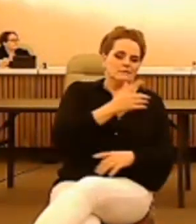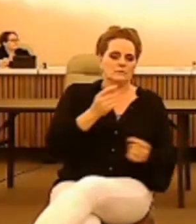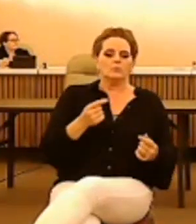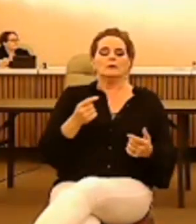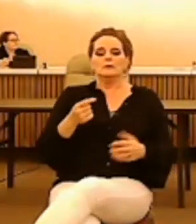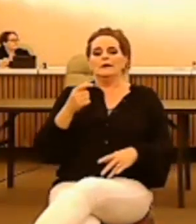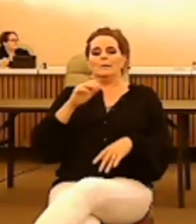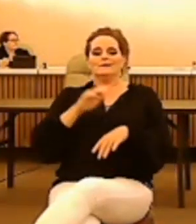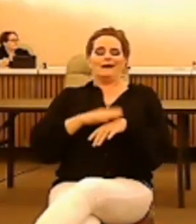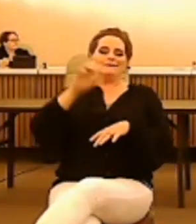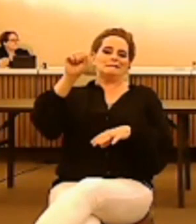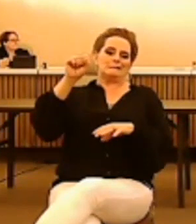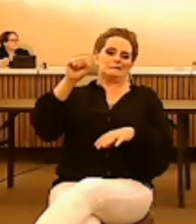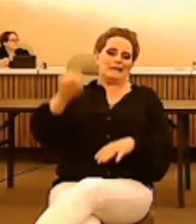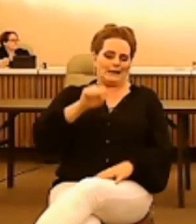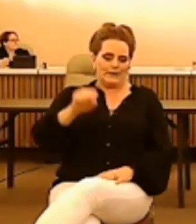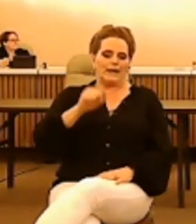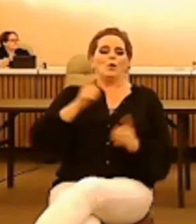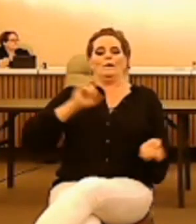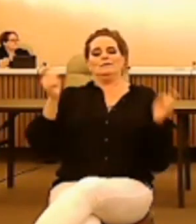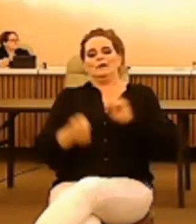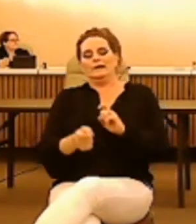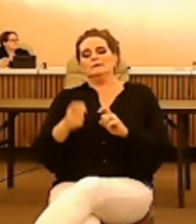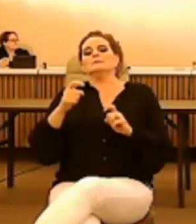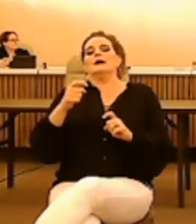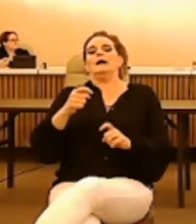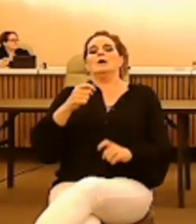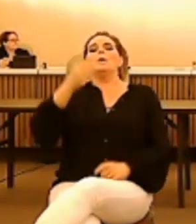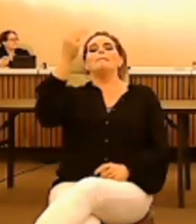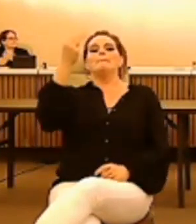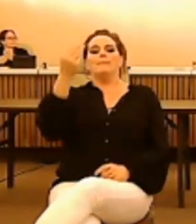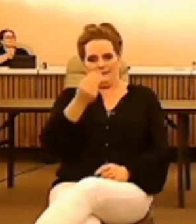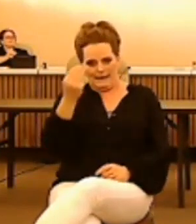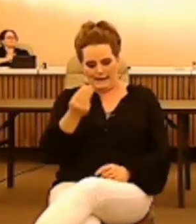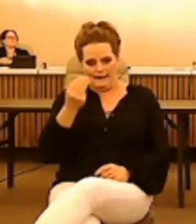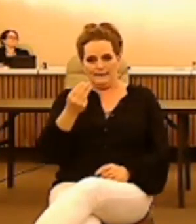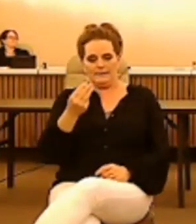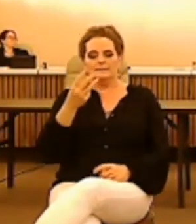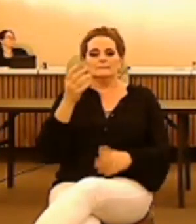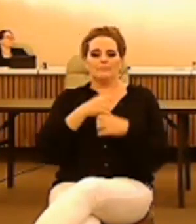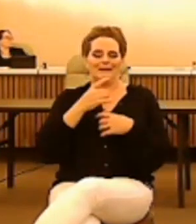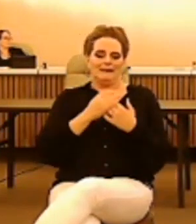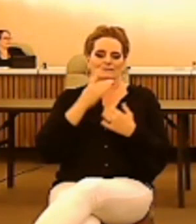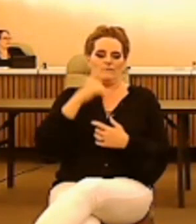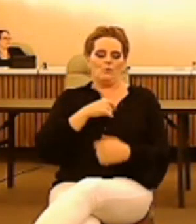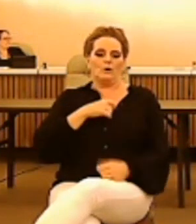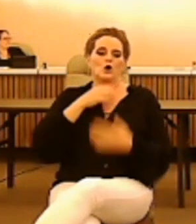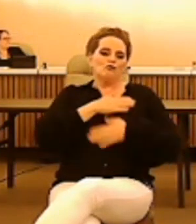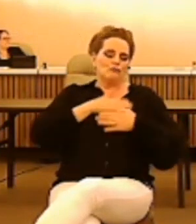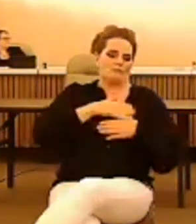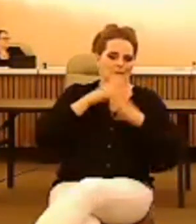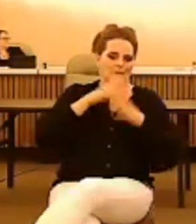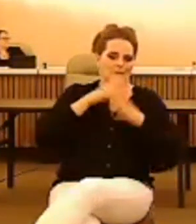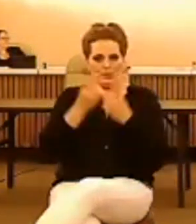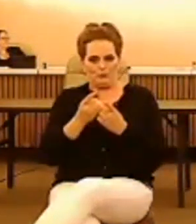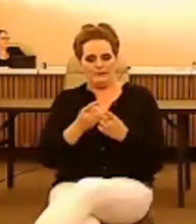a Saturday. We've shifted it to a Monday to make it easier for our recreation